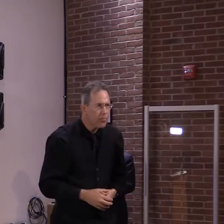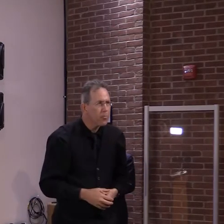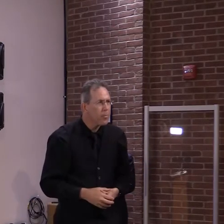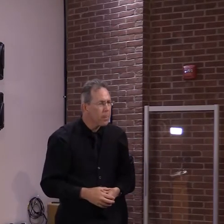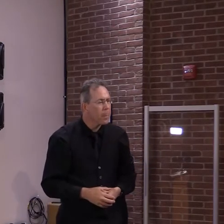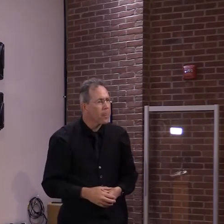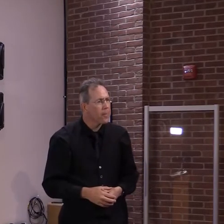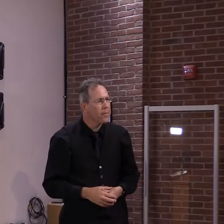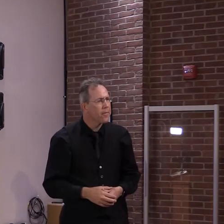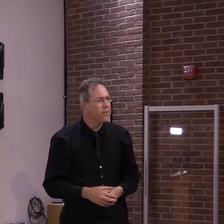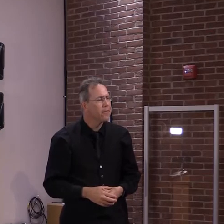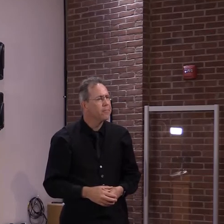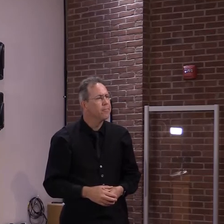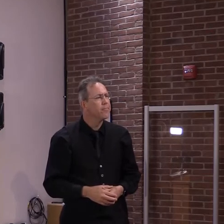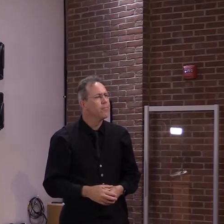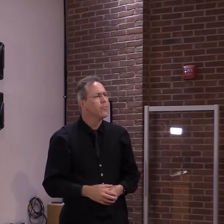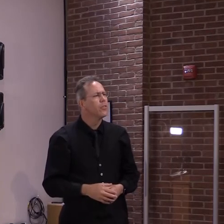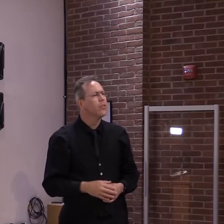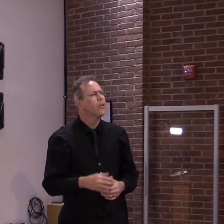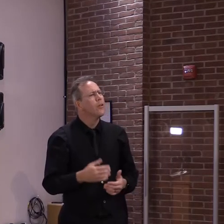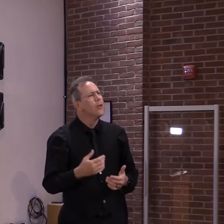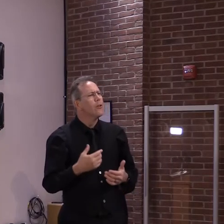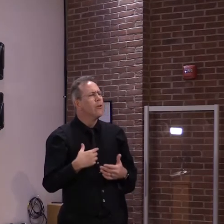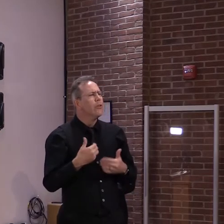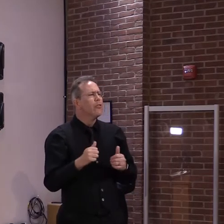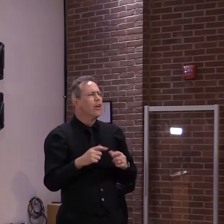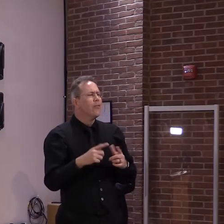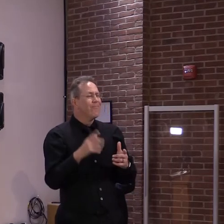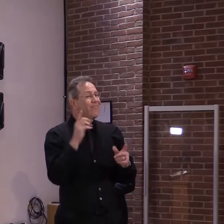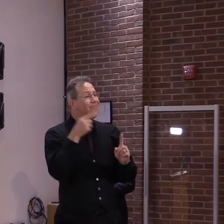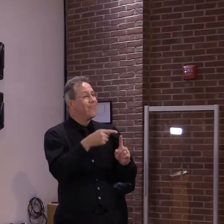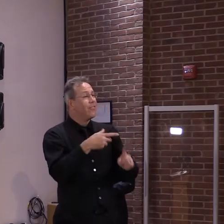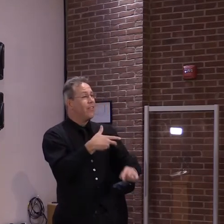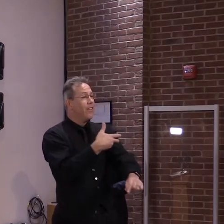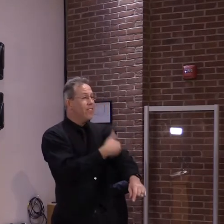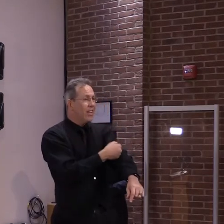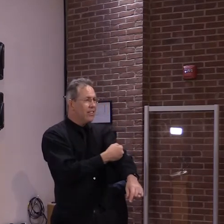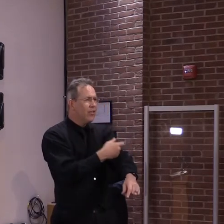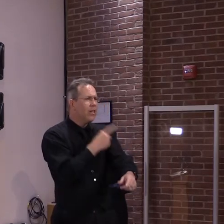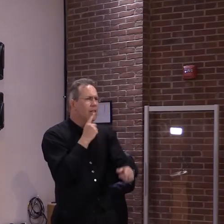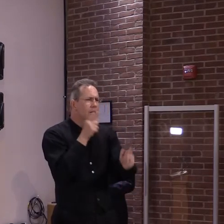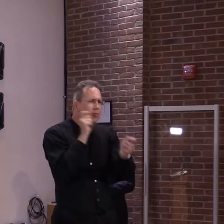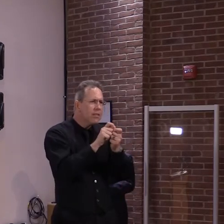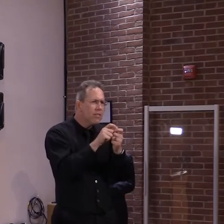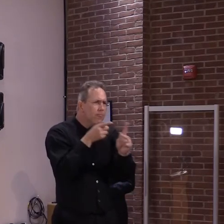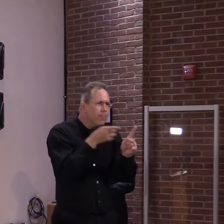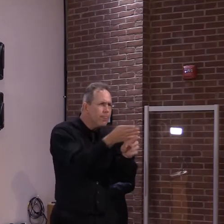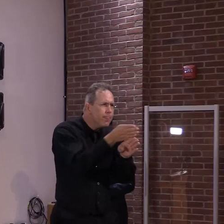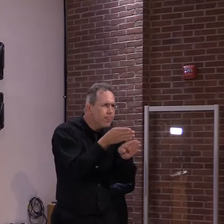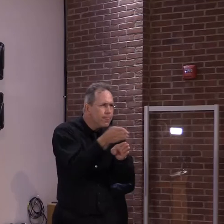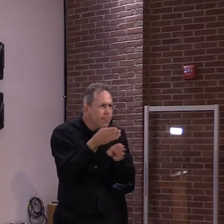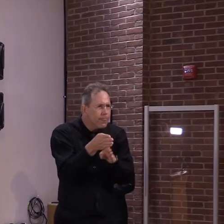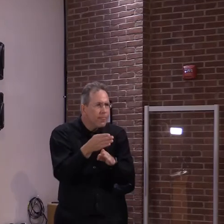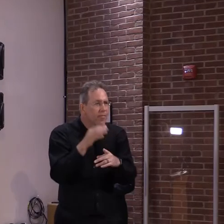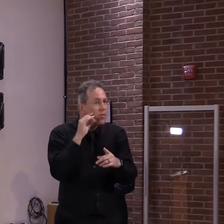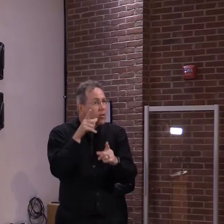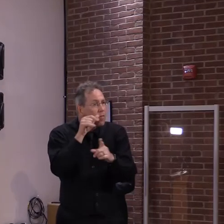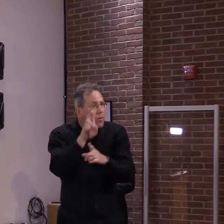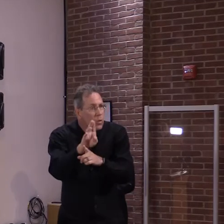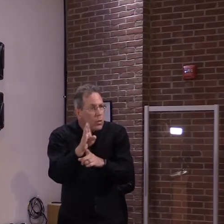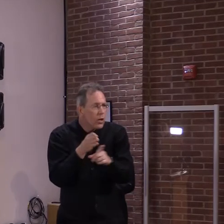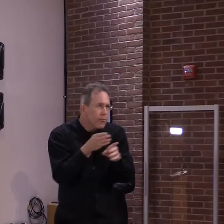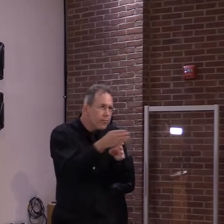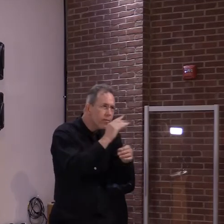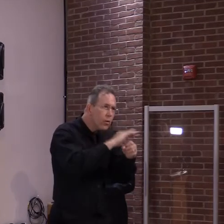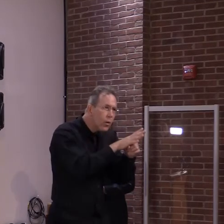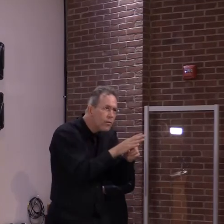on making it as effective as possible, because it's targeted at what you know is out there. And you're not going to be surprised by a